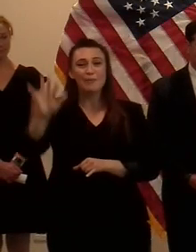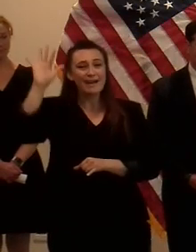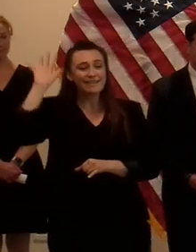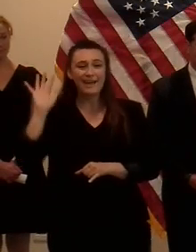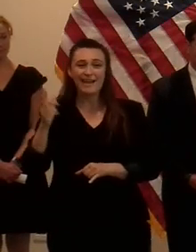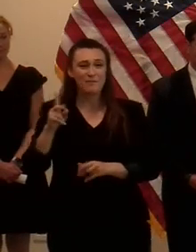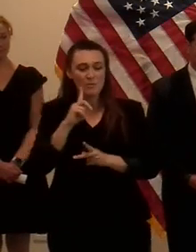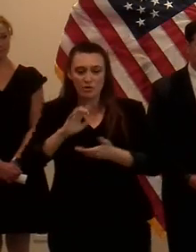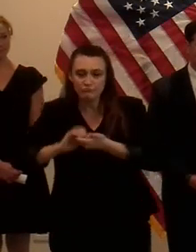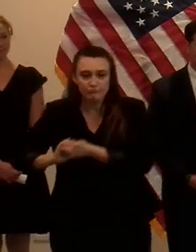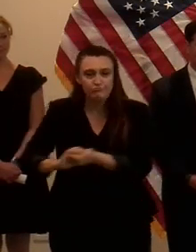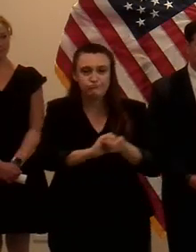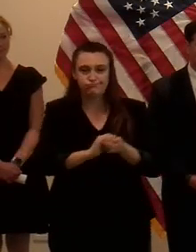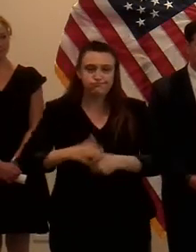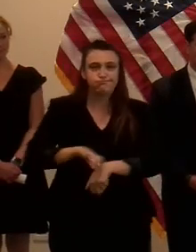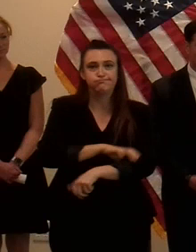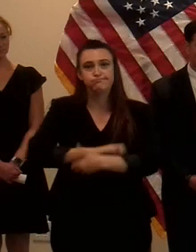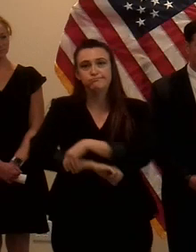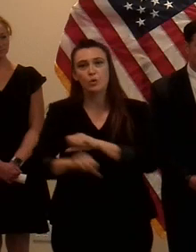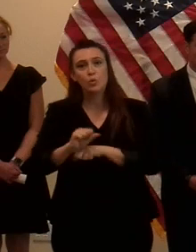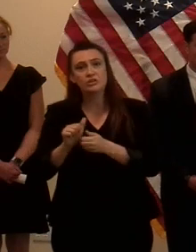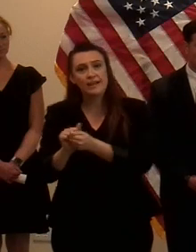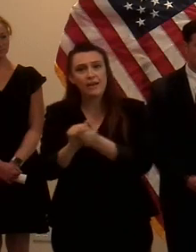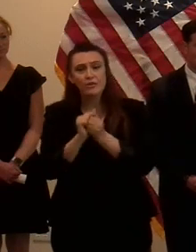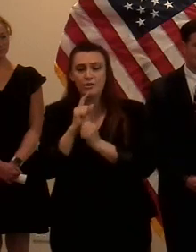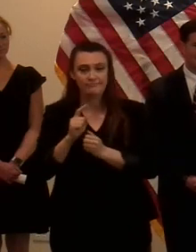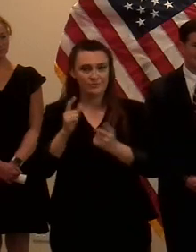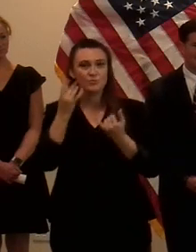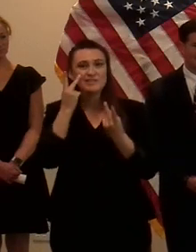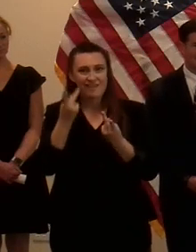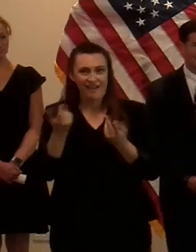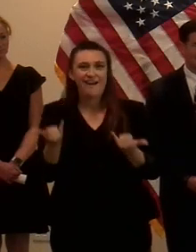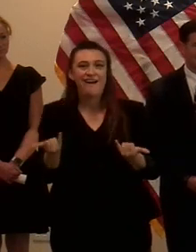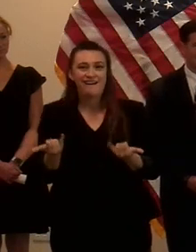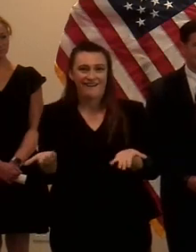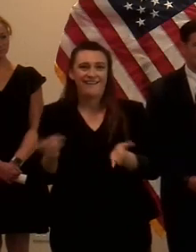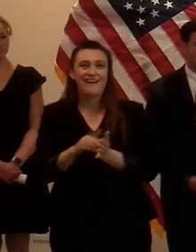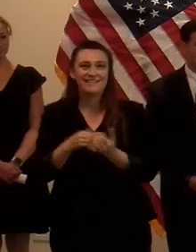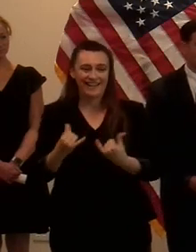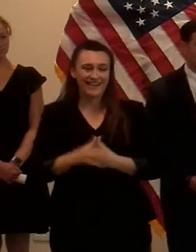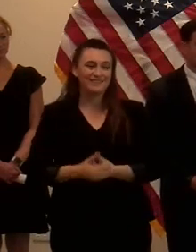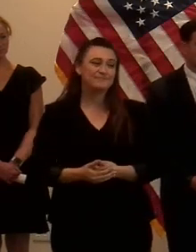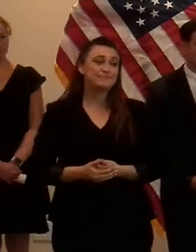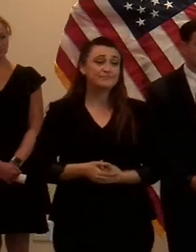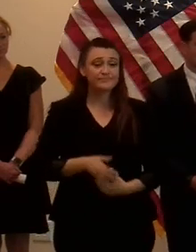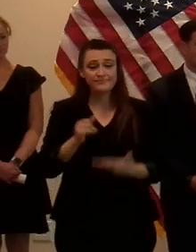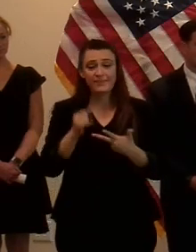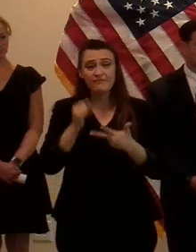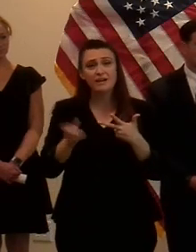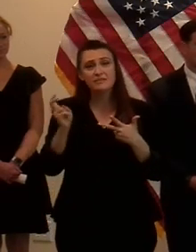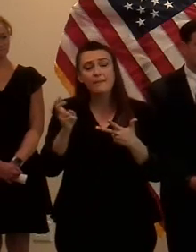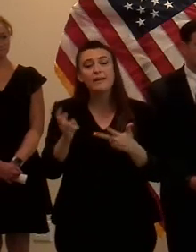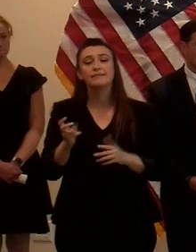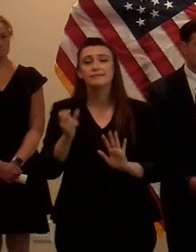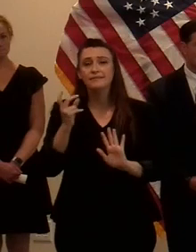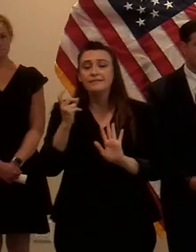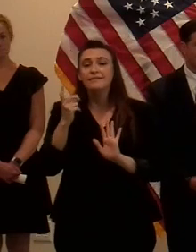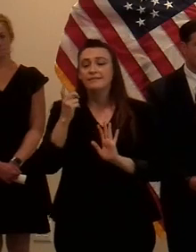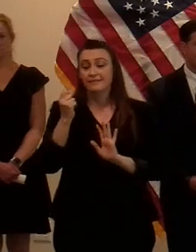to overcome this crisis. Finally, in a worst case scenario, in the event that we would need critical care beyond what